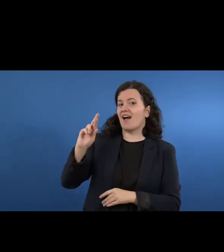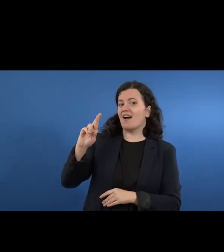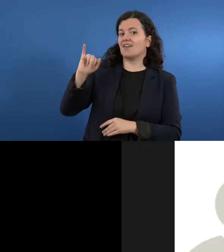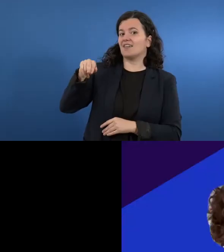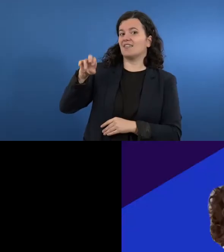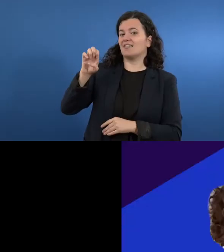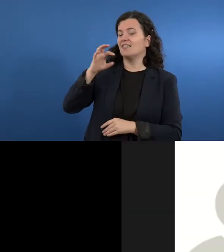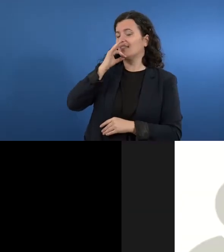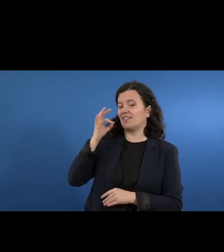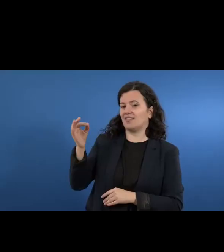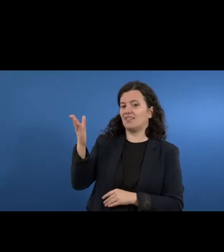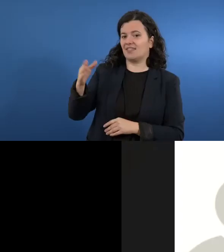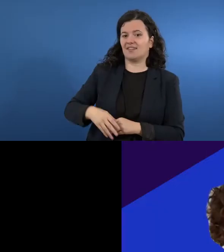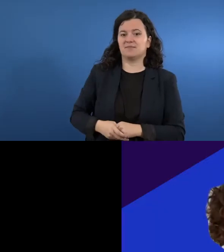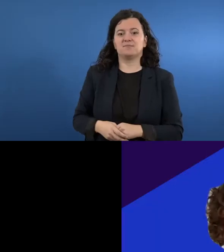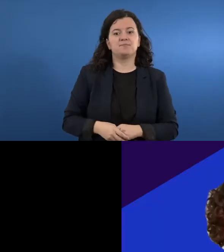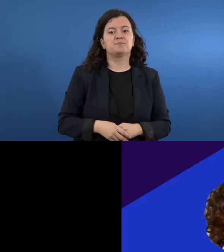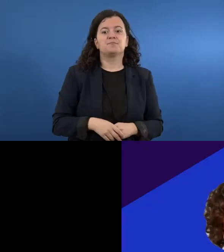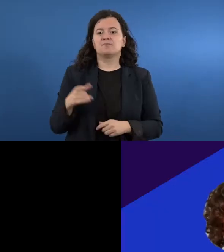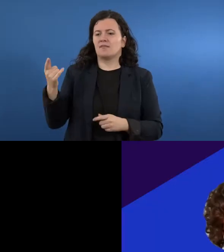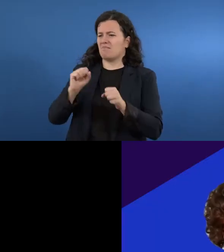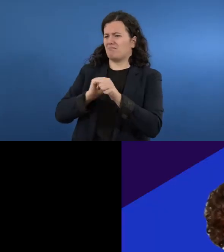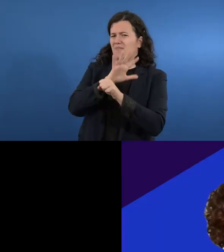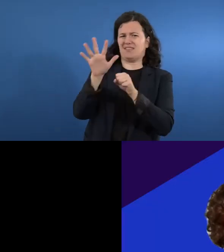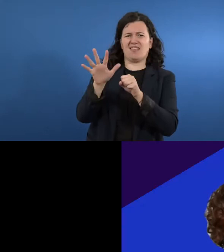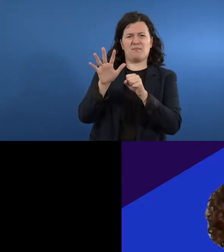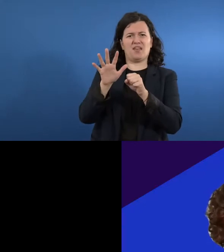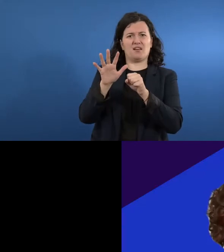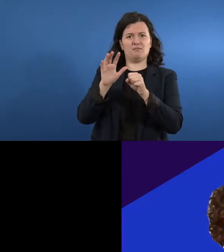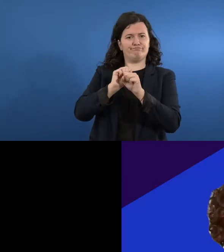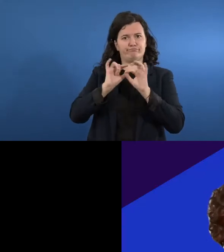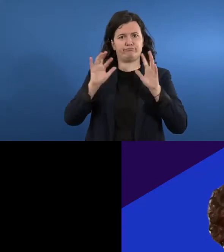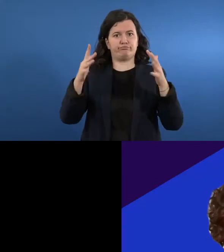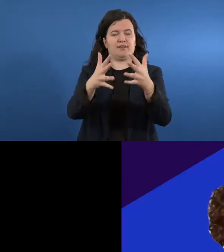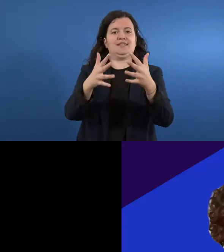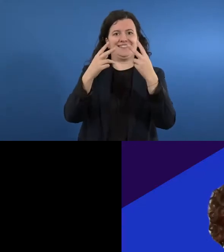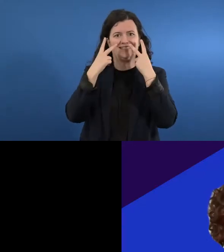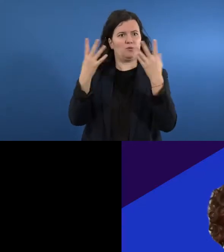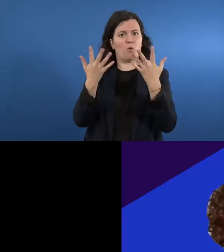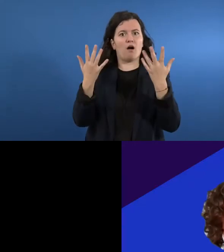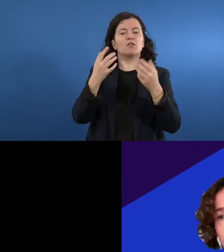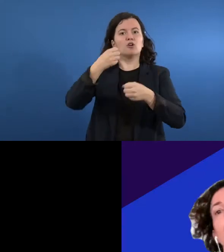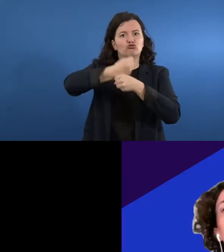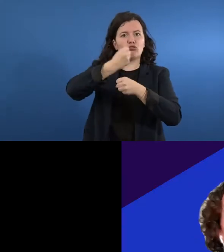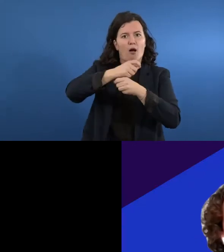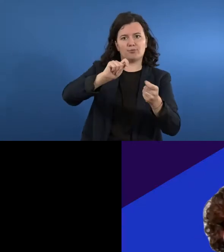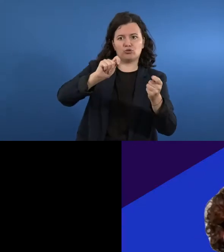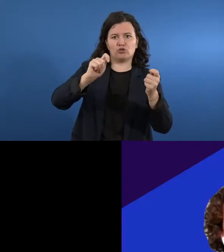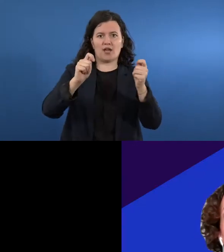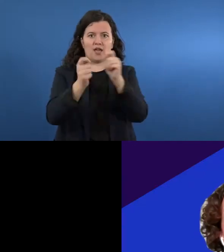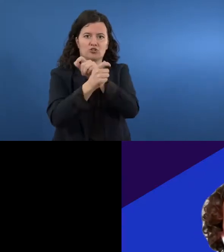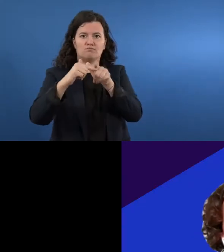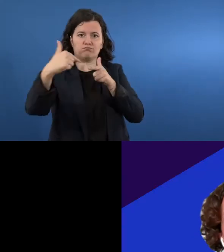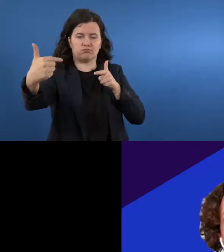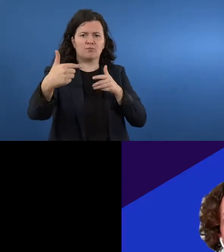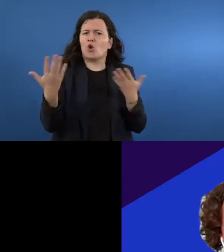So Karine, with the pandemic accelerating the trend of digitalization of workplaces, what is your view on telework and